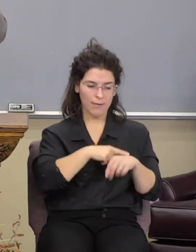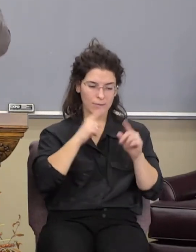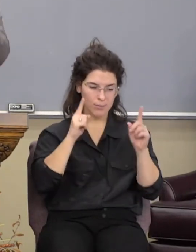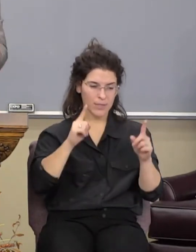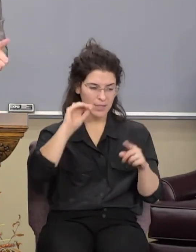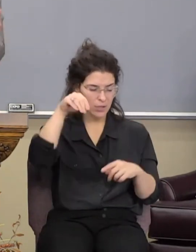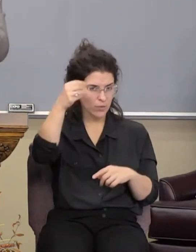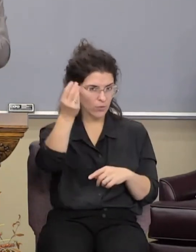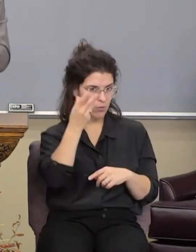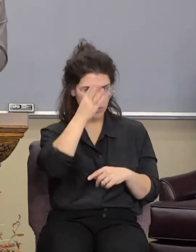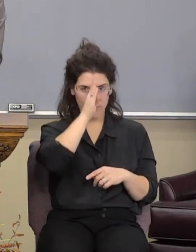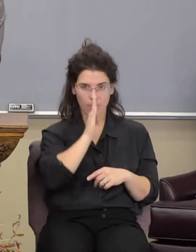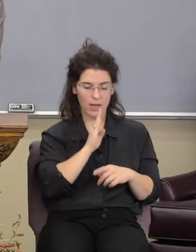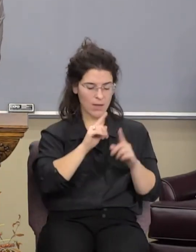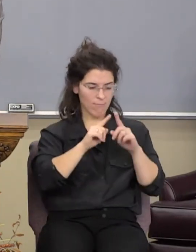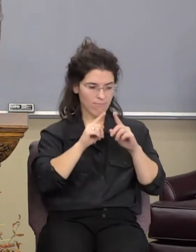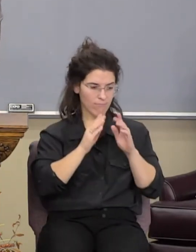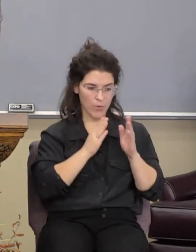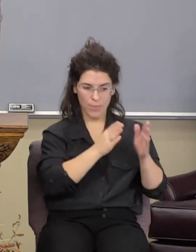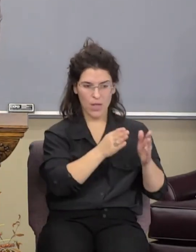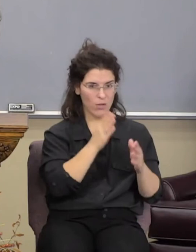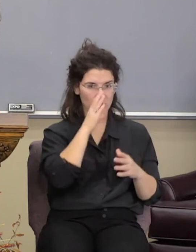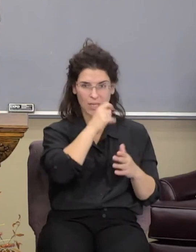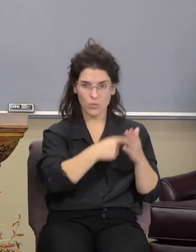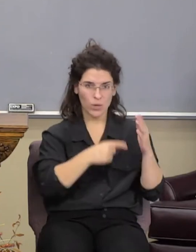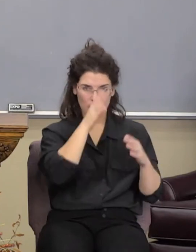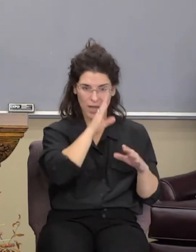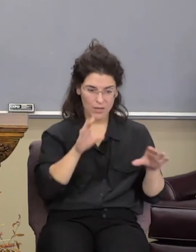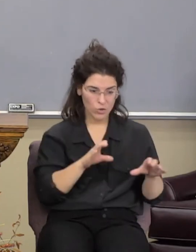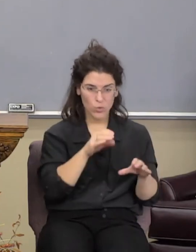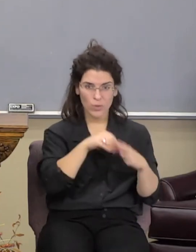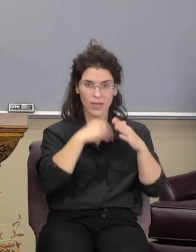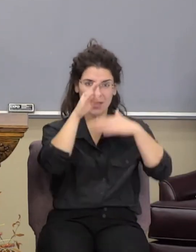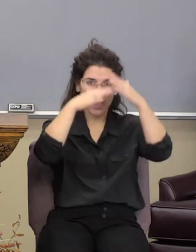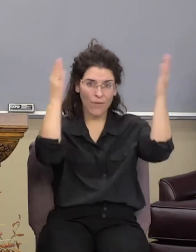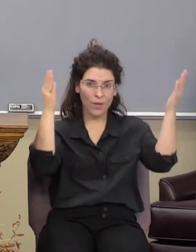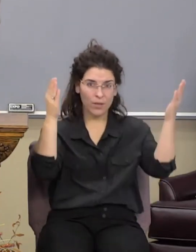the grace of God, the parallel is, guess what God is doing in the heavens?